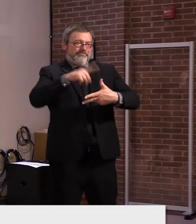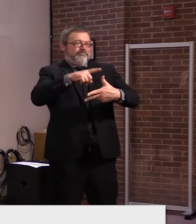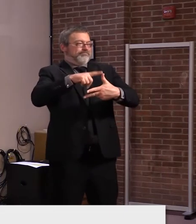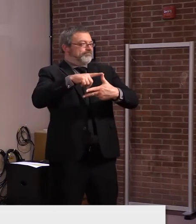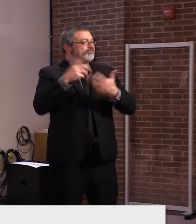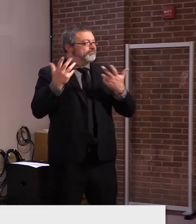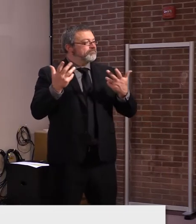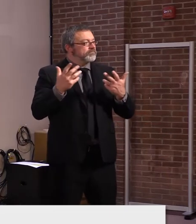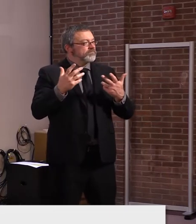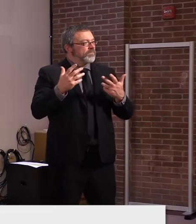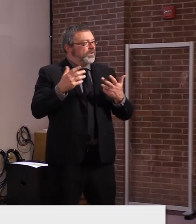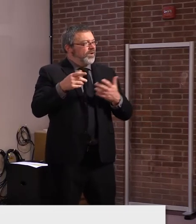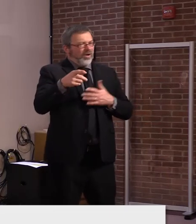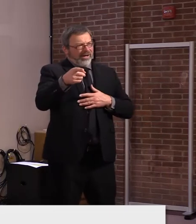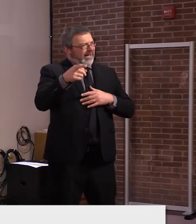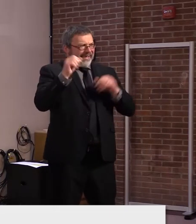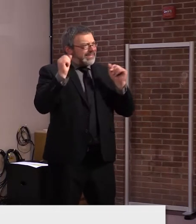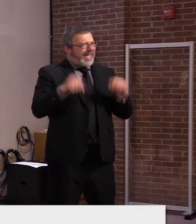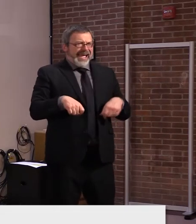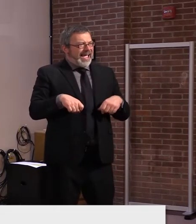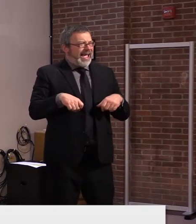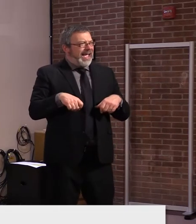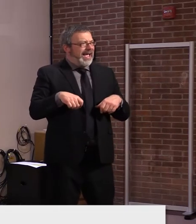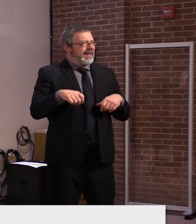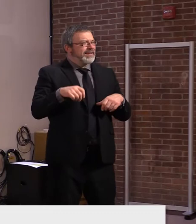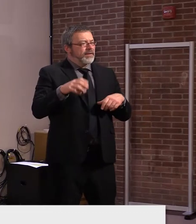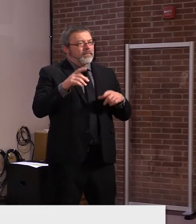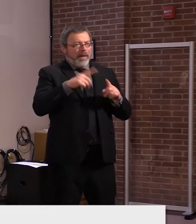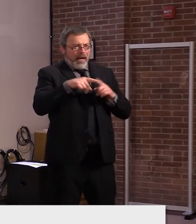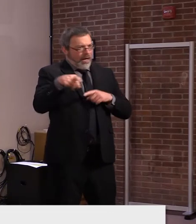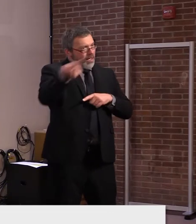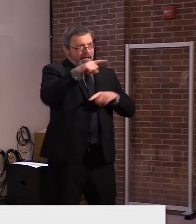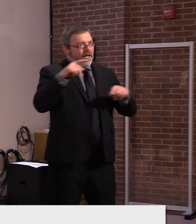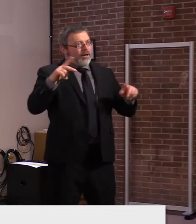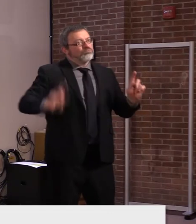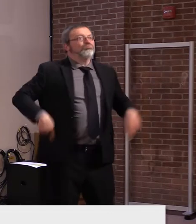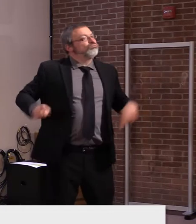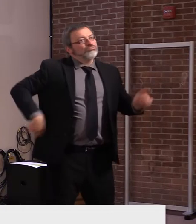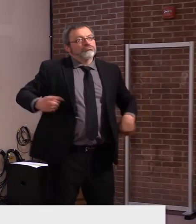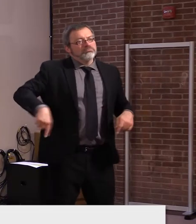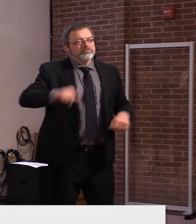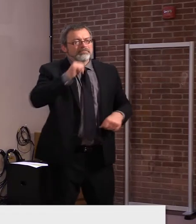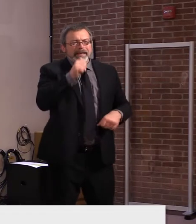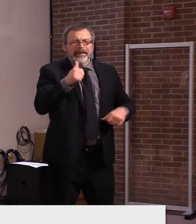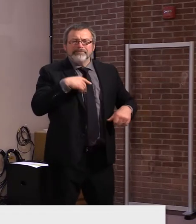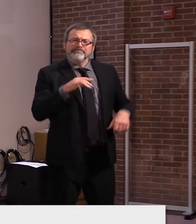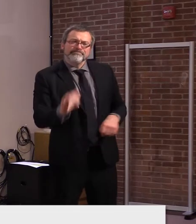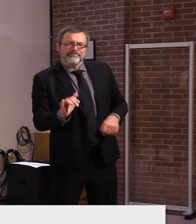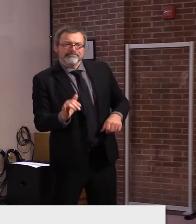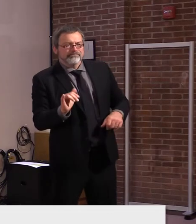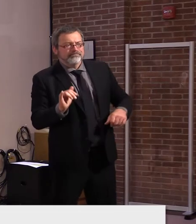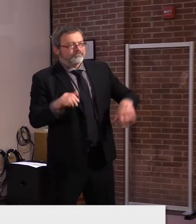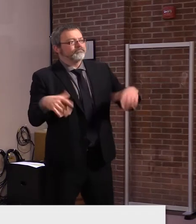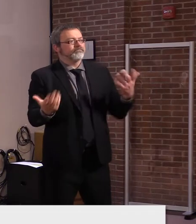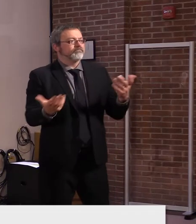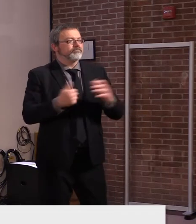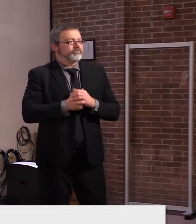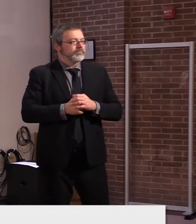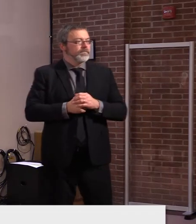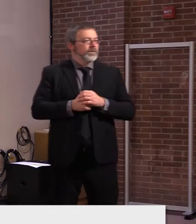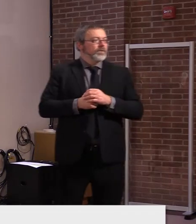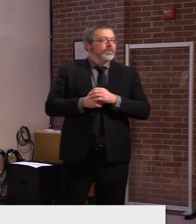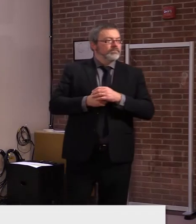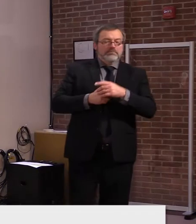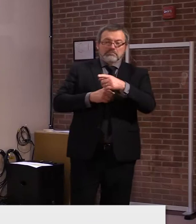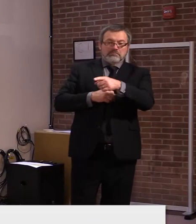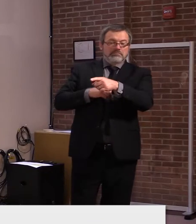the booster. Quick follow-up. I know that most Pfizers were given to folks in cities. Is that sort of